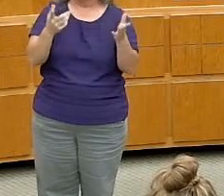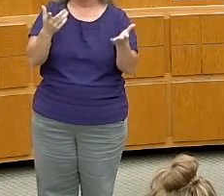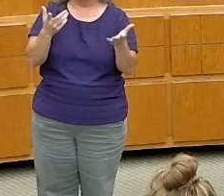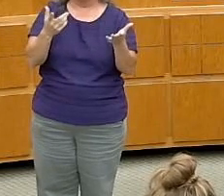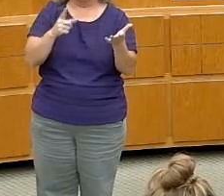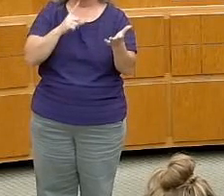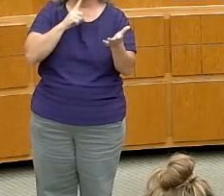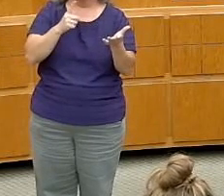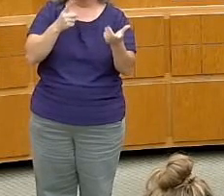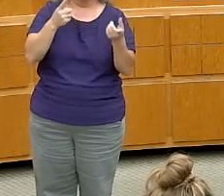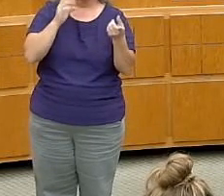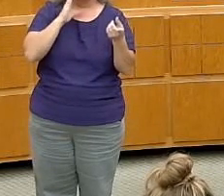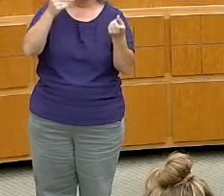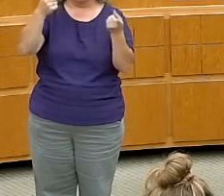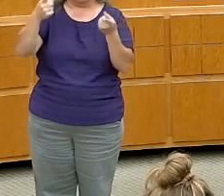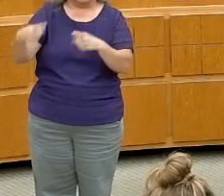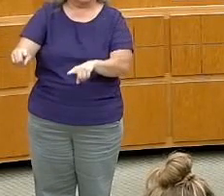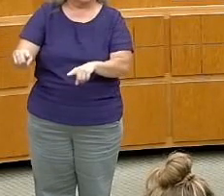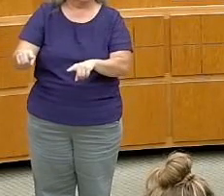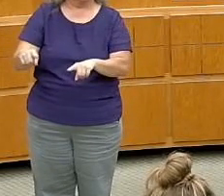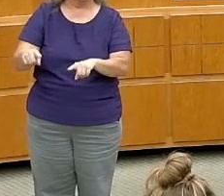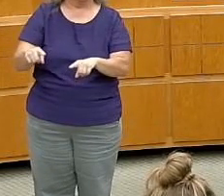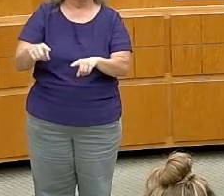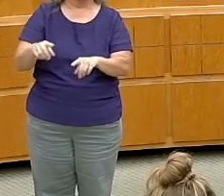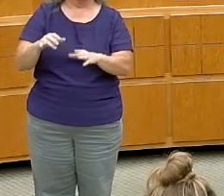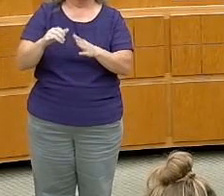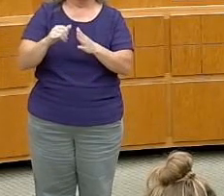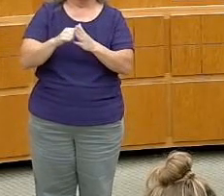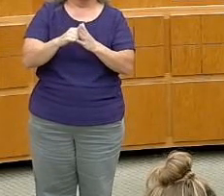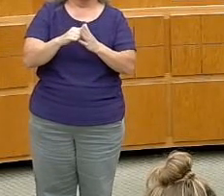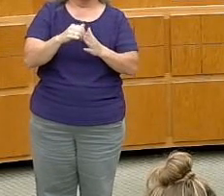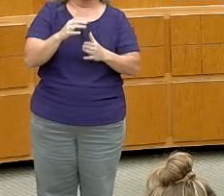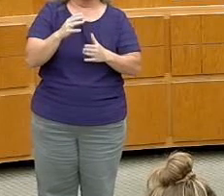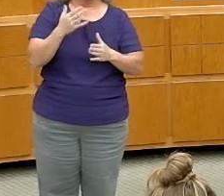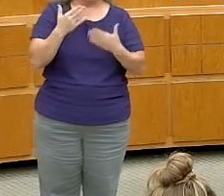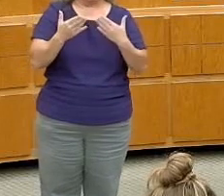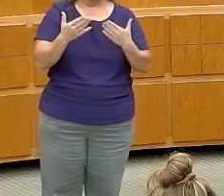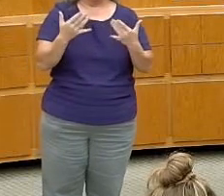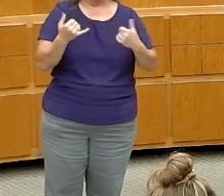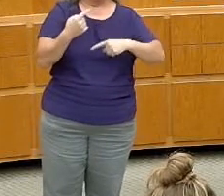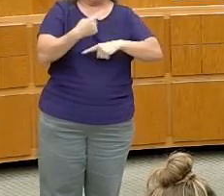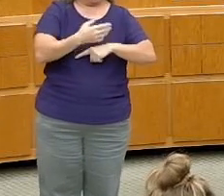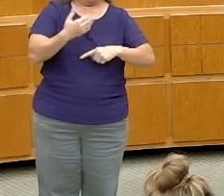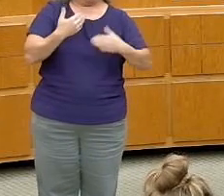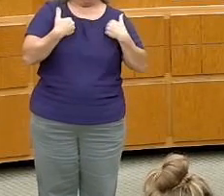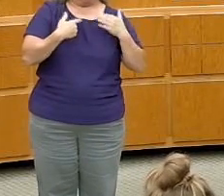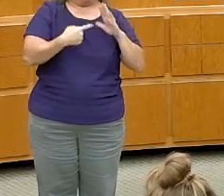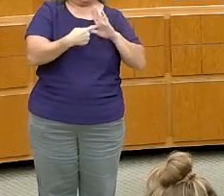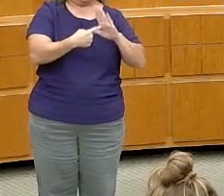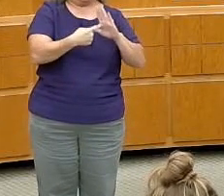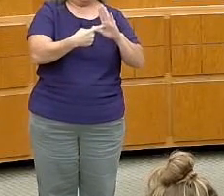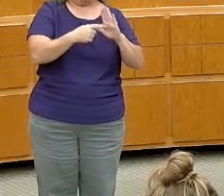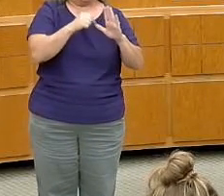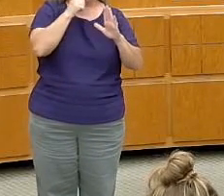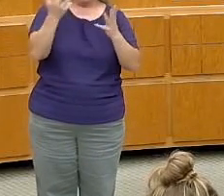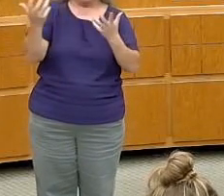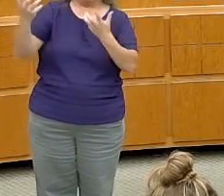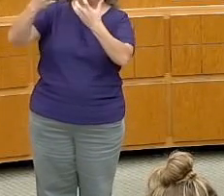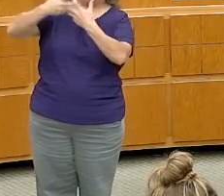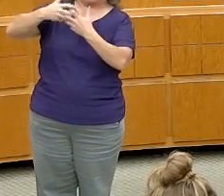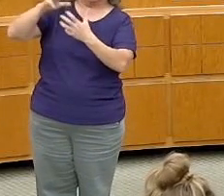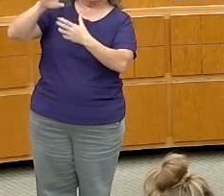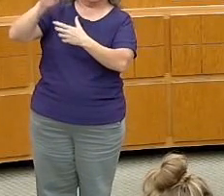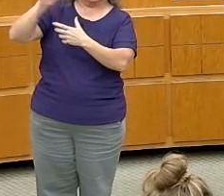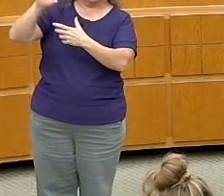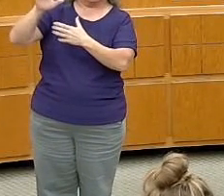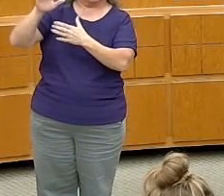certain that it has happened, because I know it's happened, where the symptom did not match up with the guidelines. And that is